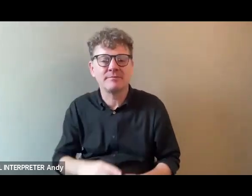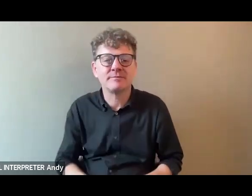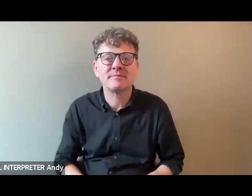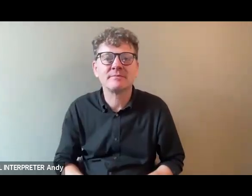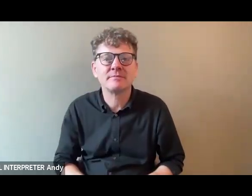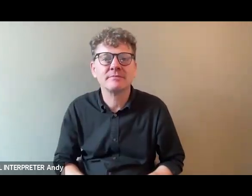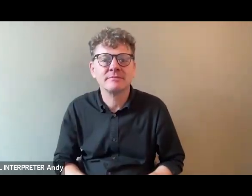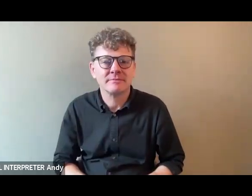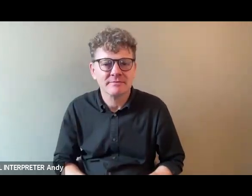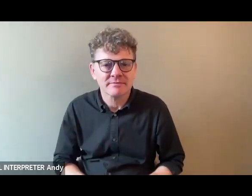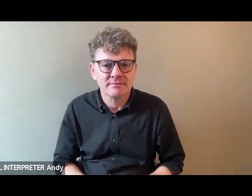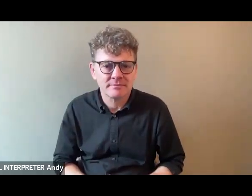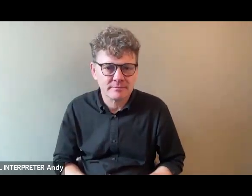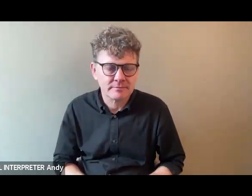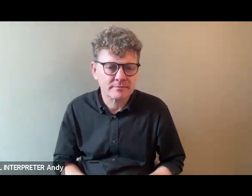Okay.